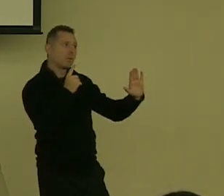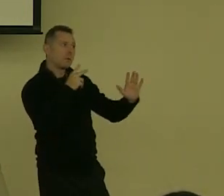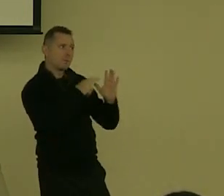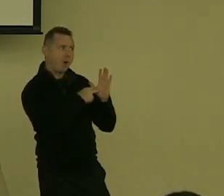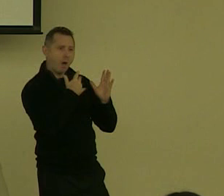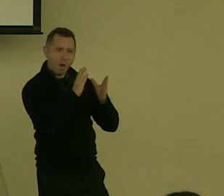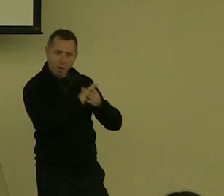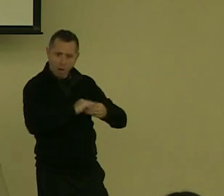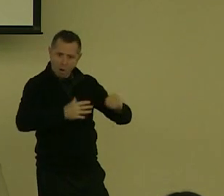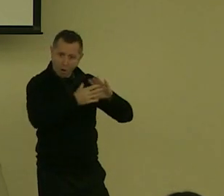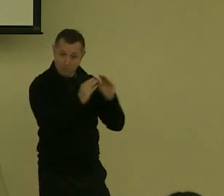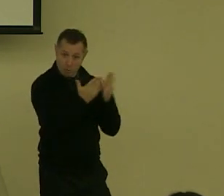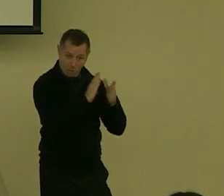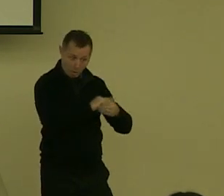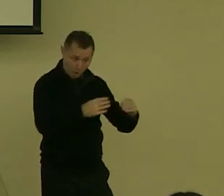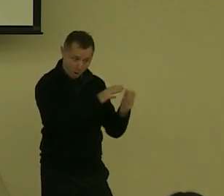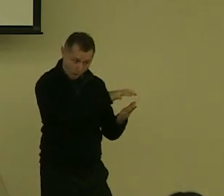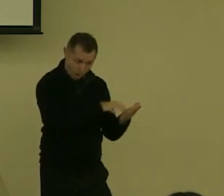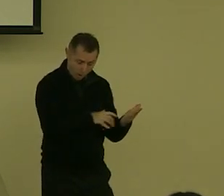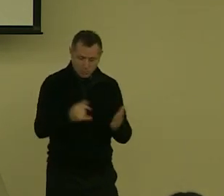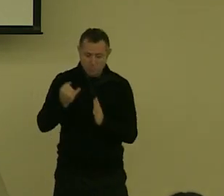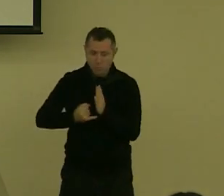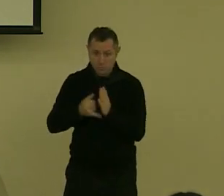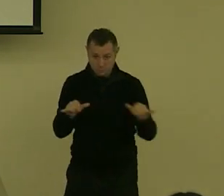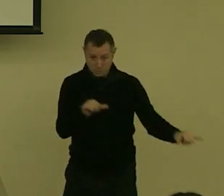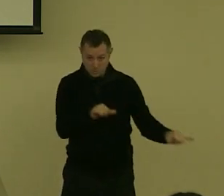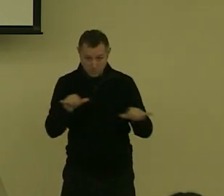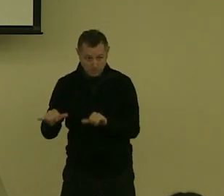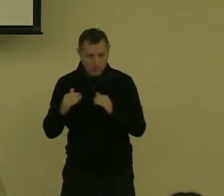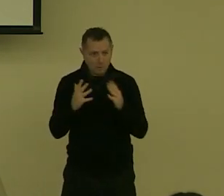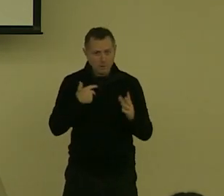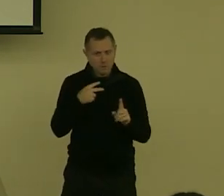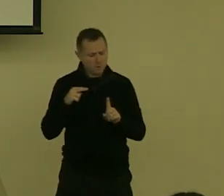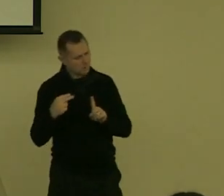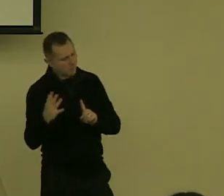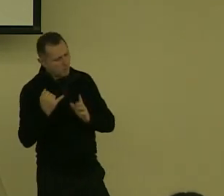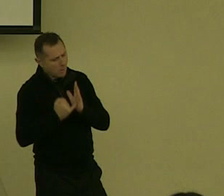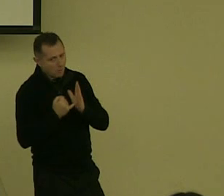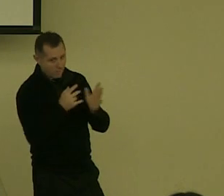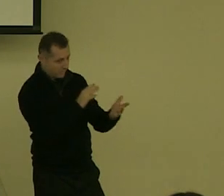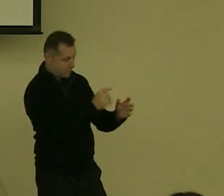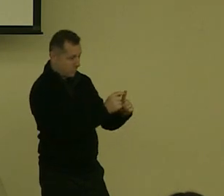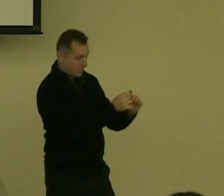contributing your work. Is there anything you'd like to say about it to make people more acquainted with it?